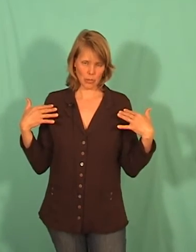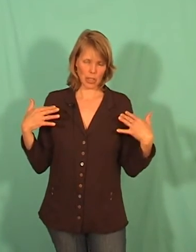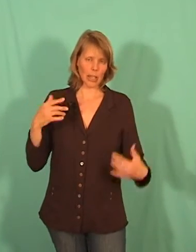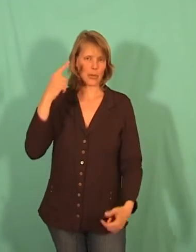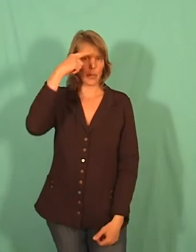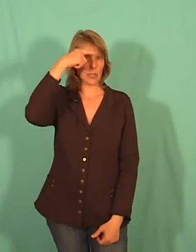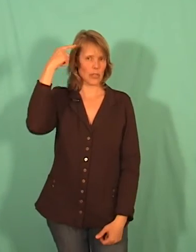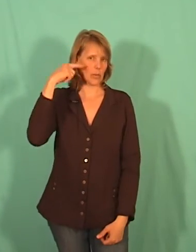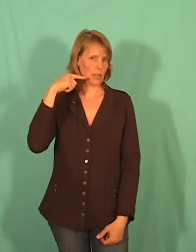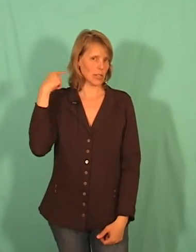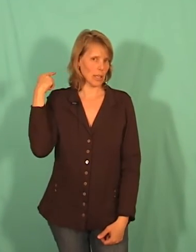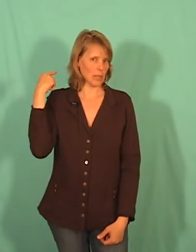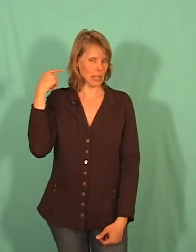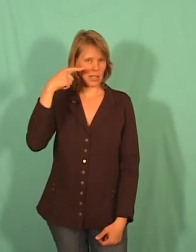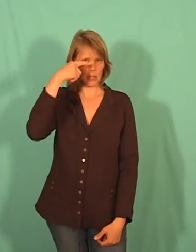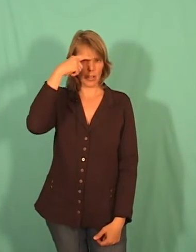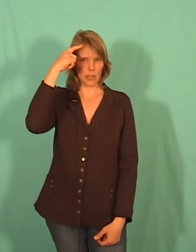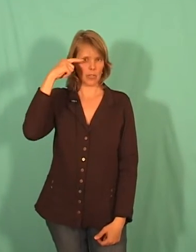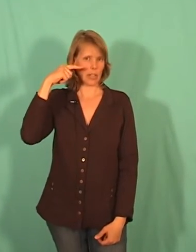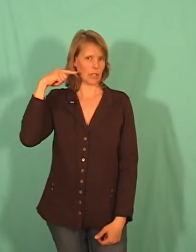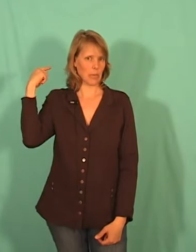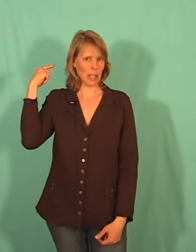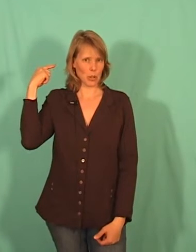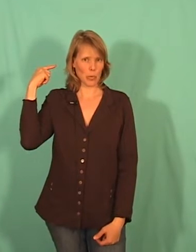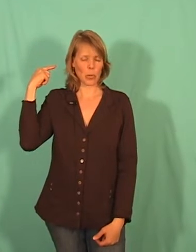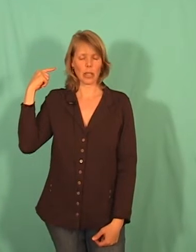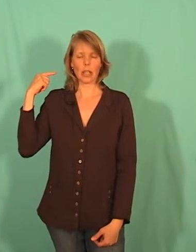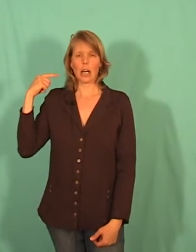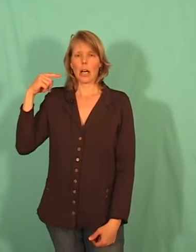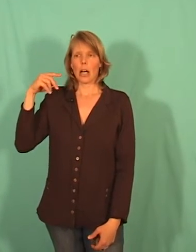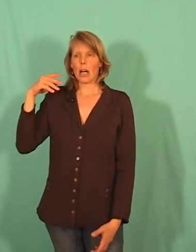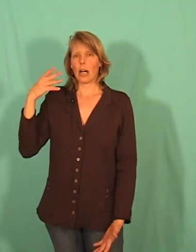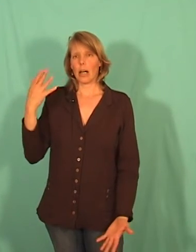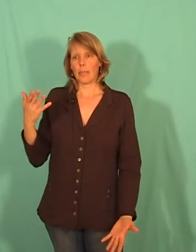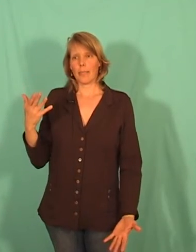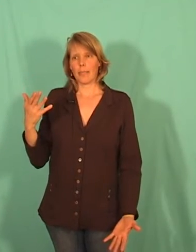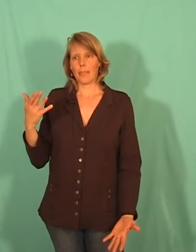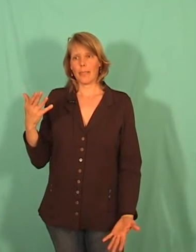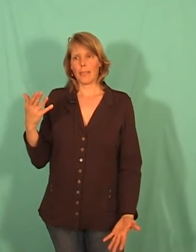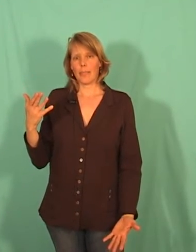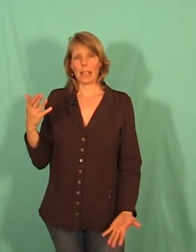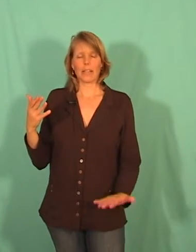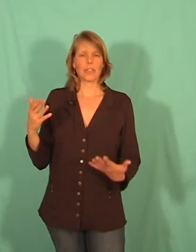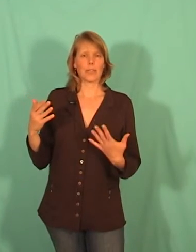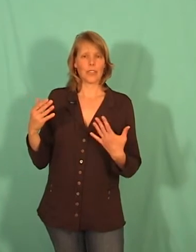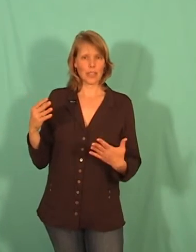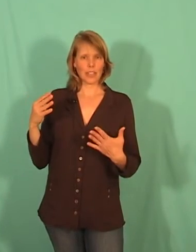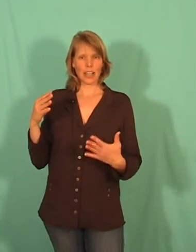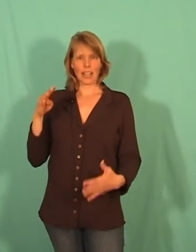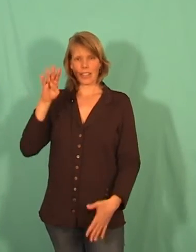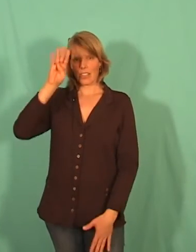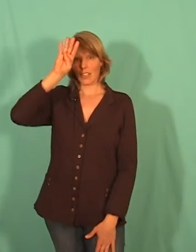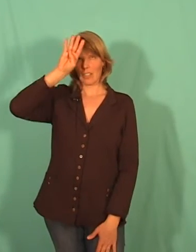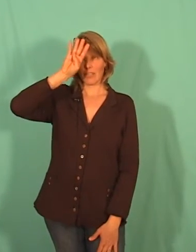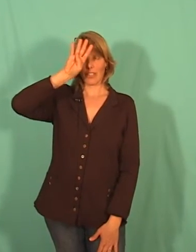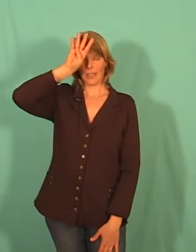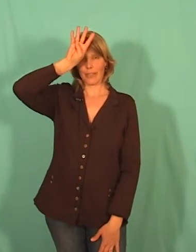sign, or this is someone's name sign because their hair is kind of in a page boy. My nephew Stephen had the,